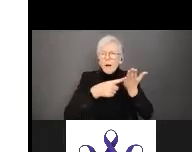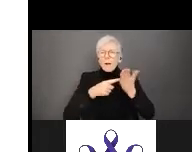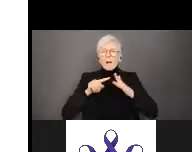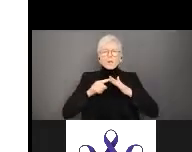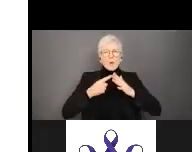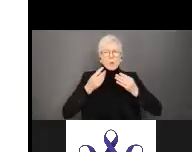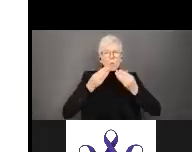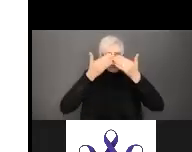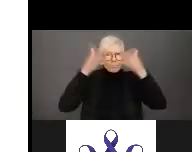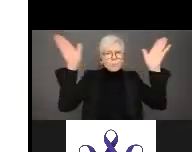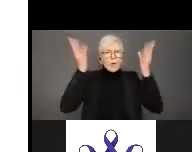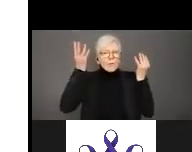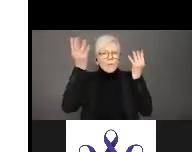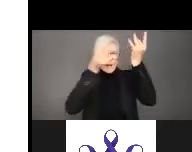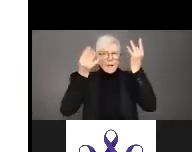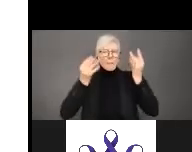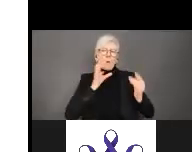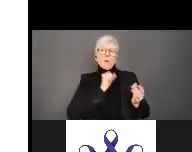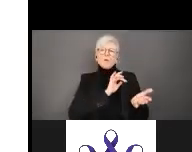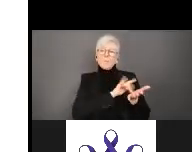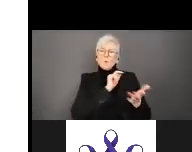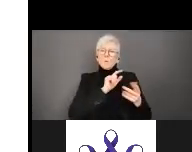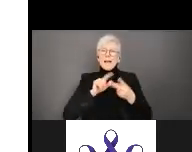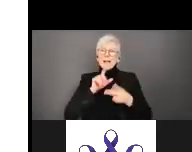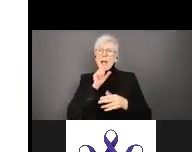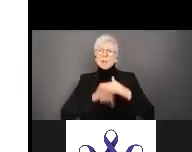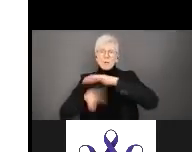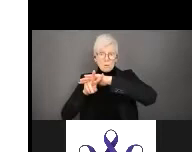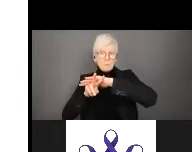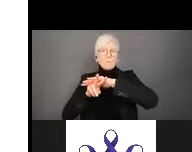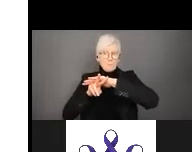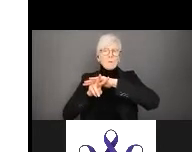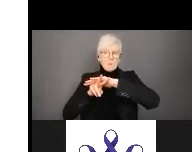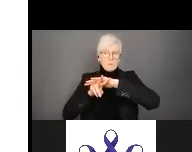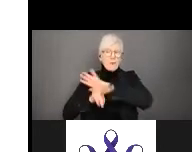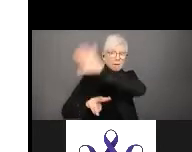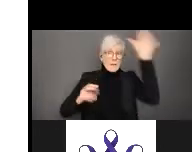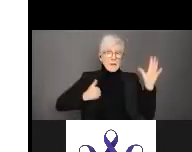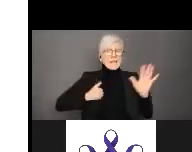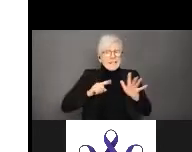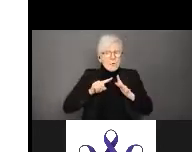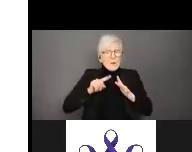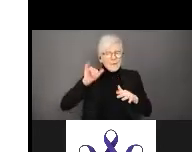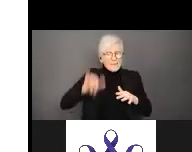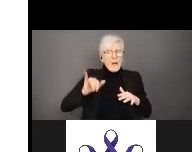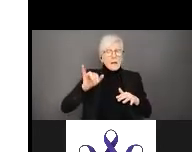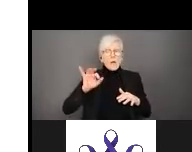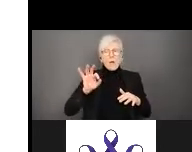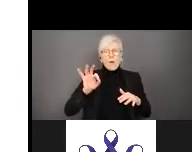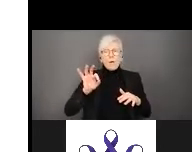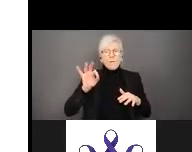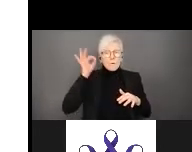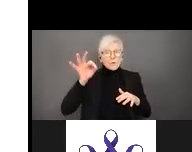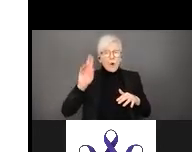comes to talking about elder abuse and ageism across Canada. So we hope that these